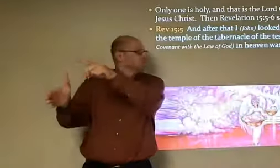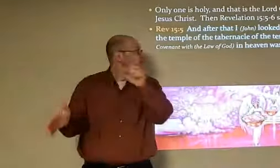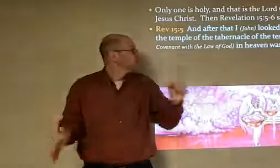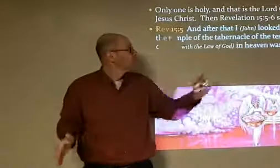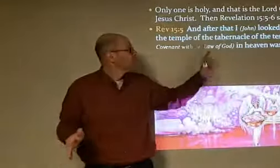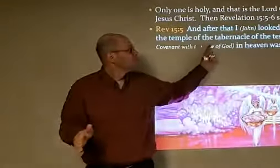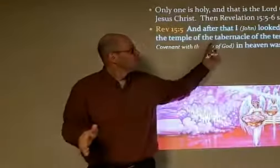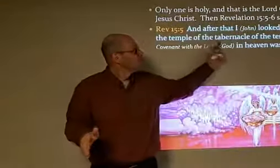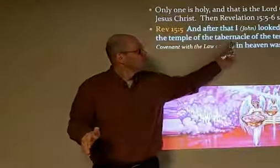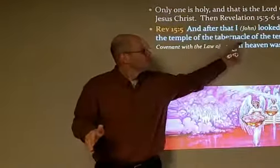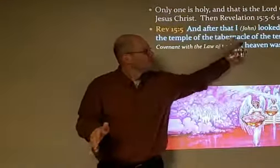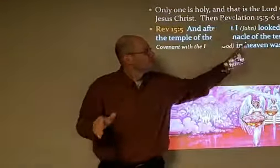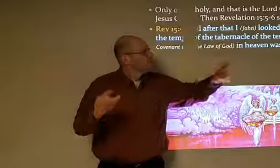playing.